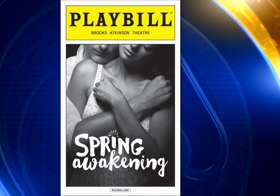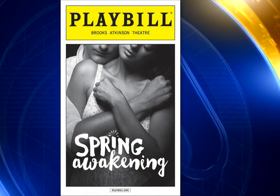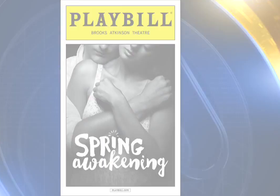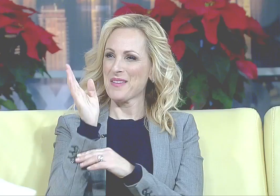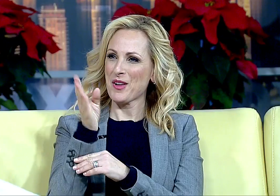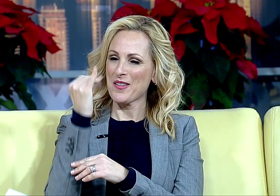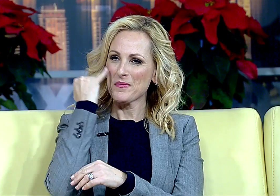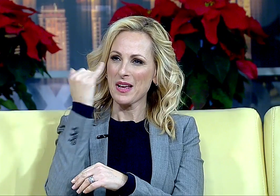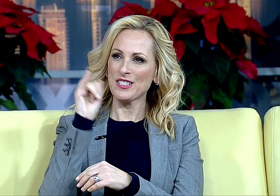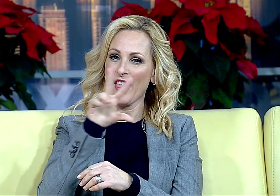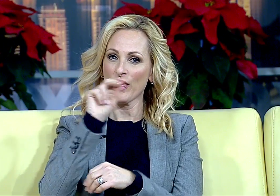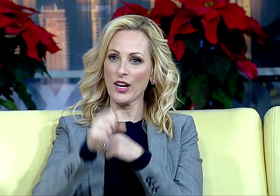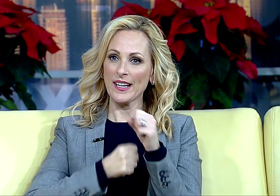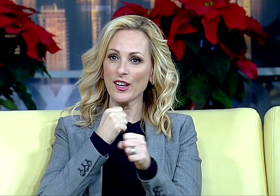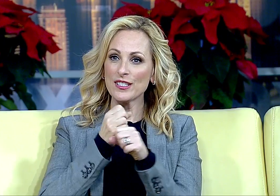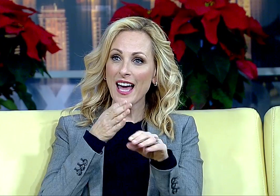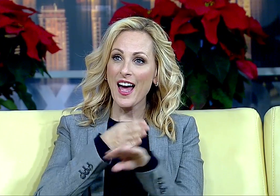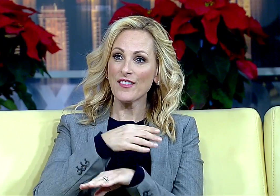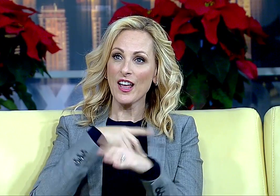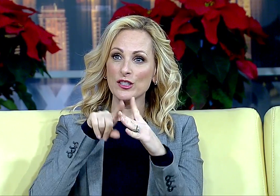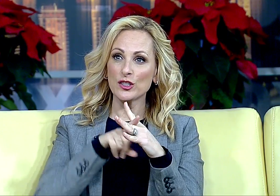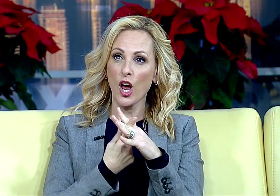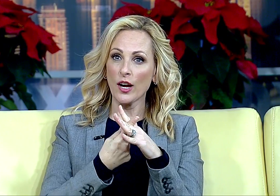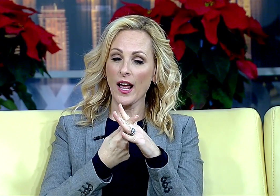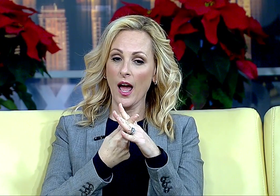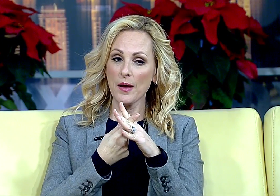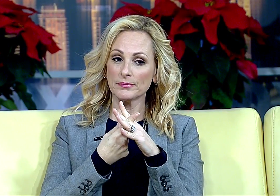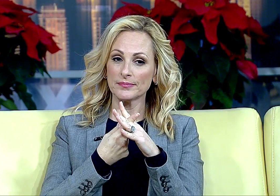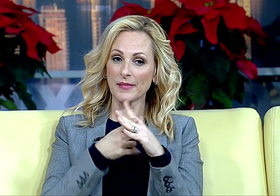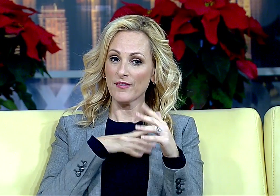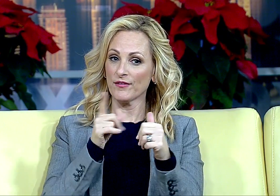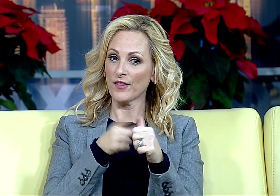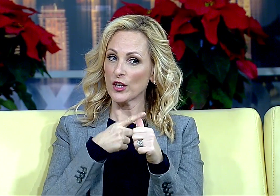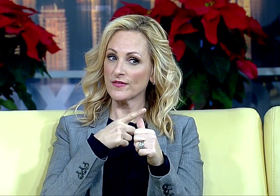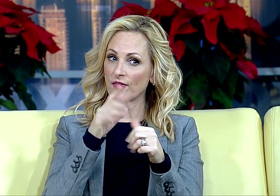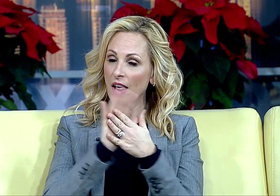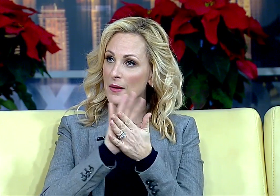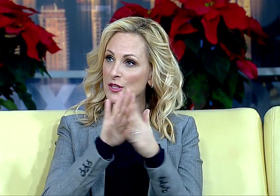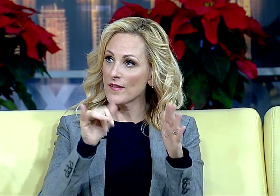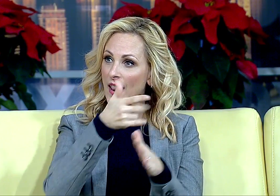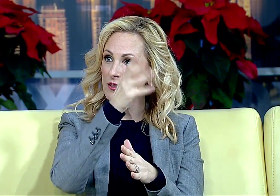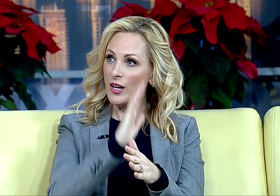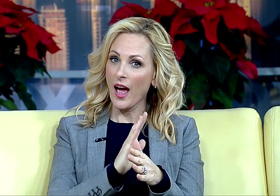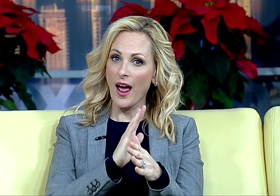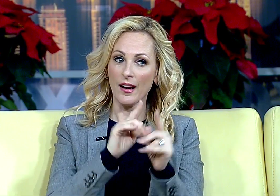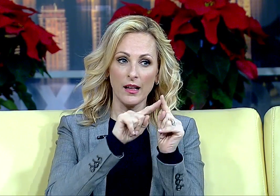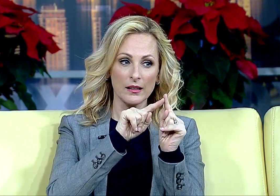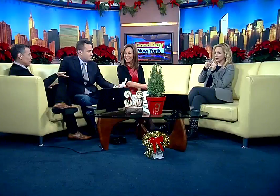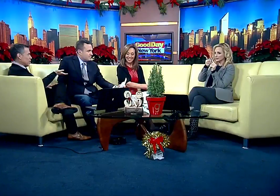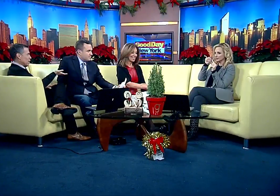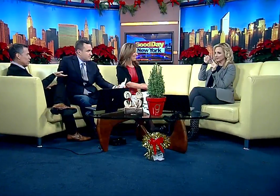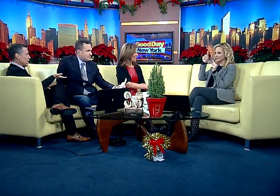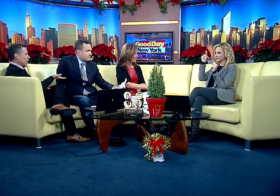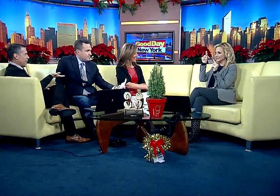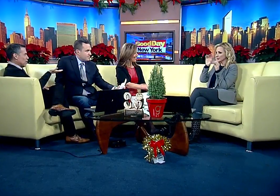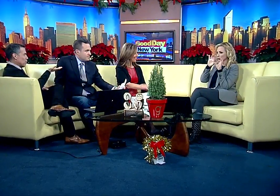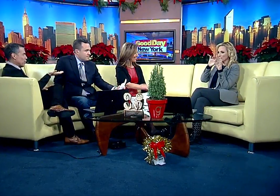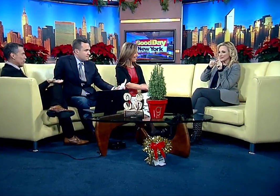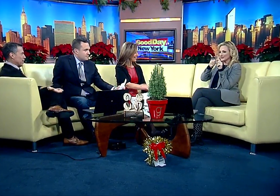very first time to be on Broadway, 30 years after I started my career. My very first film, Children of a Lesser God, as you guys mentioned, and now it's been 30 years